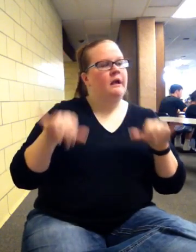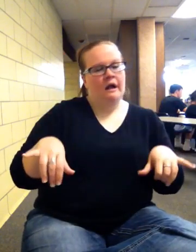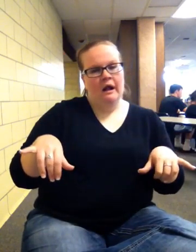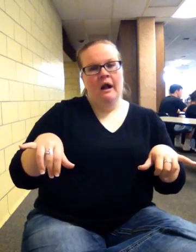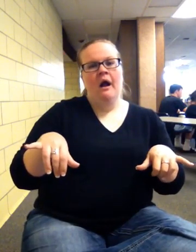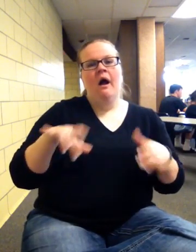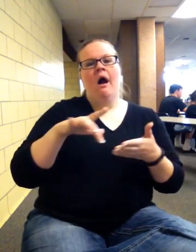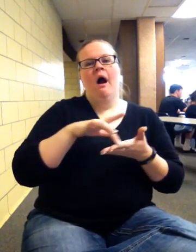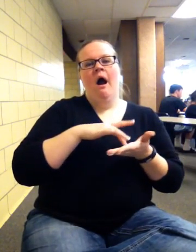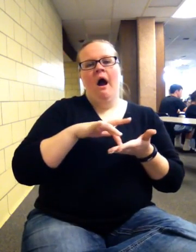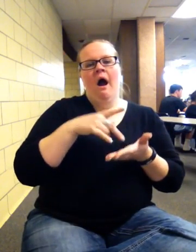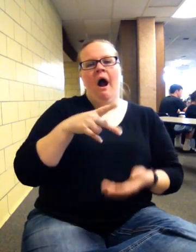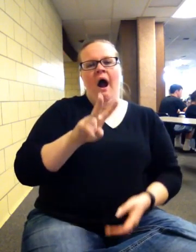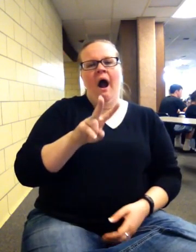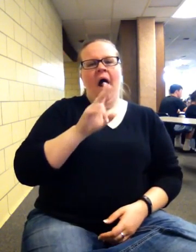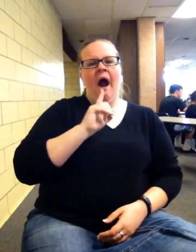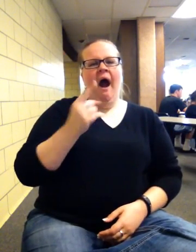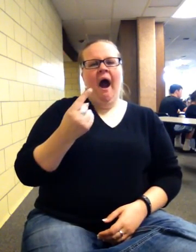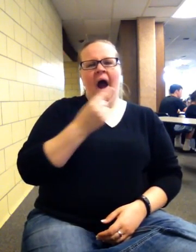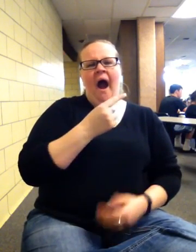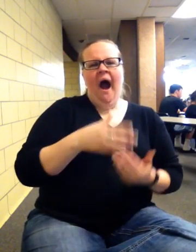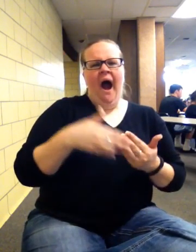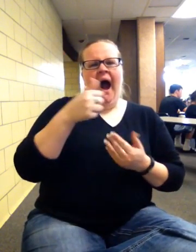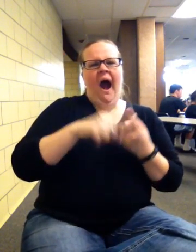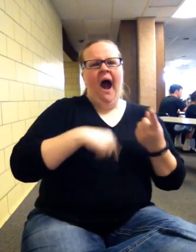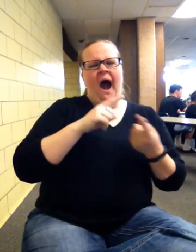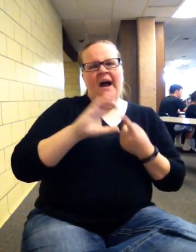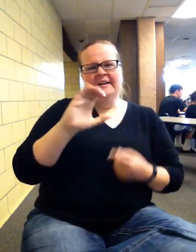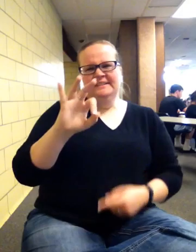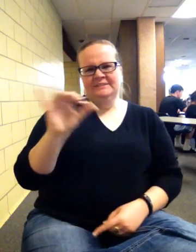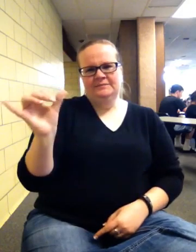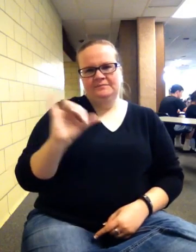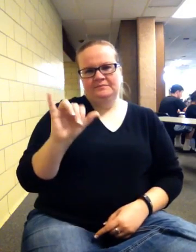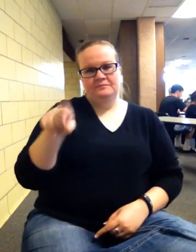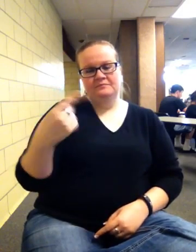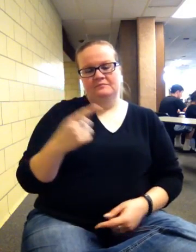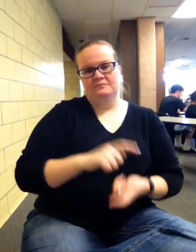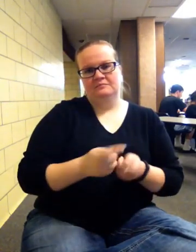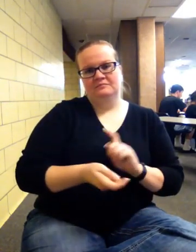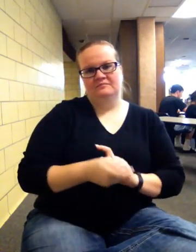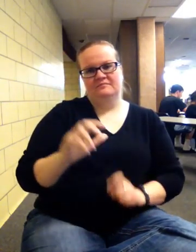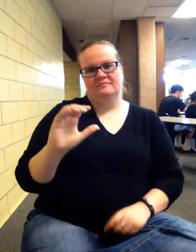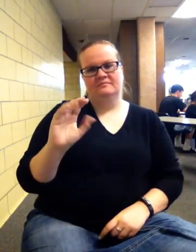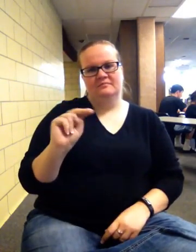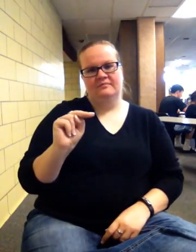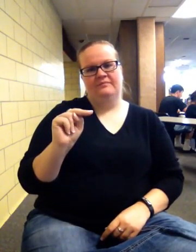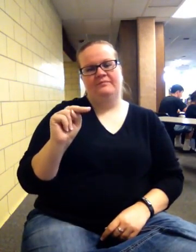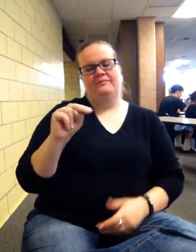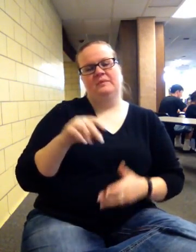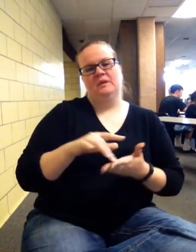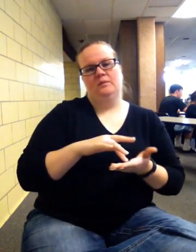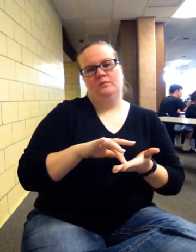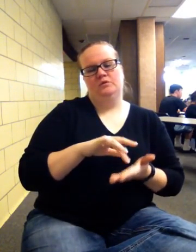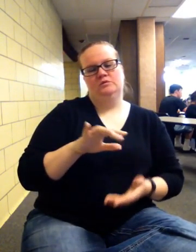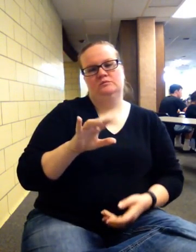compute your present value. So this is really easy when the cash flows are the same. You're just changing your N and computing present value. So I did that